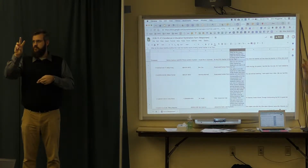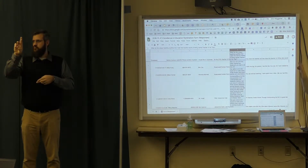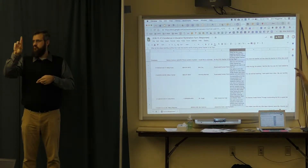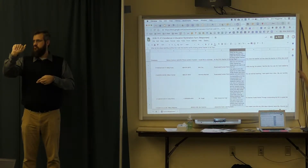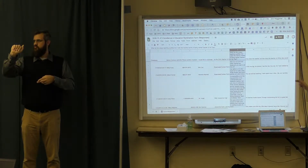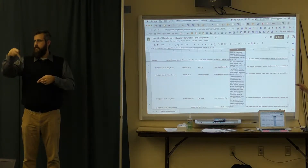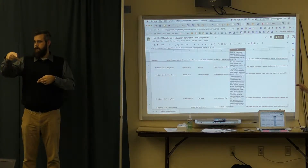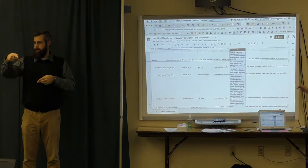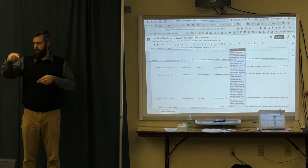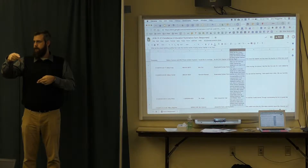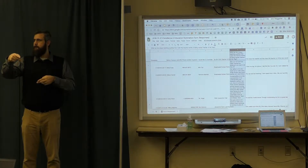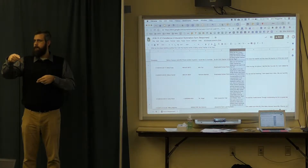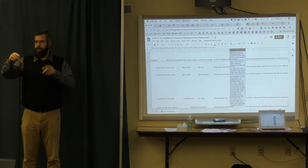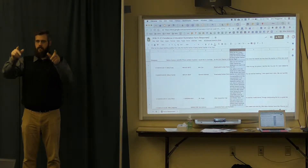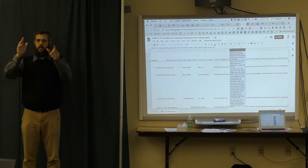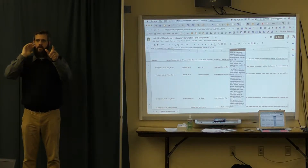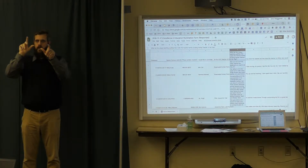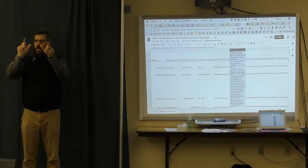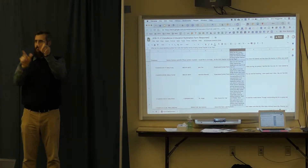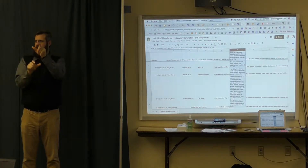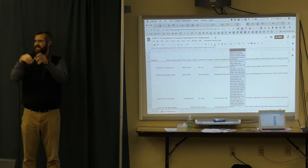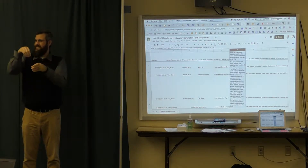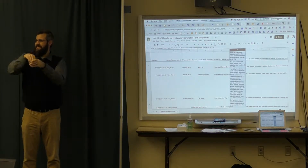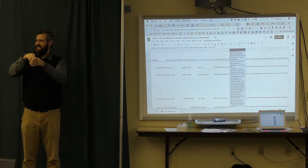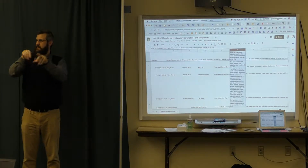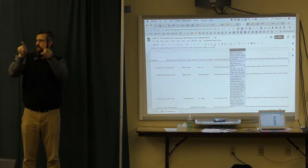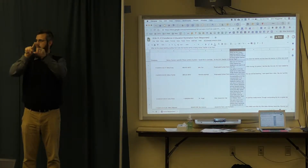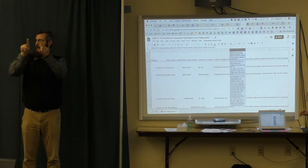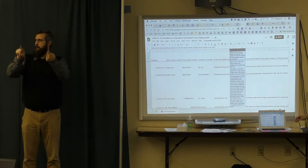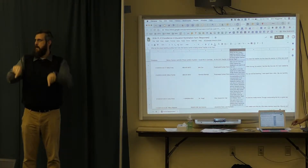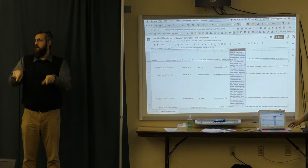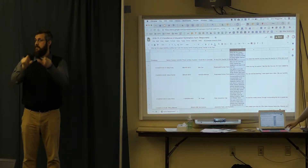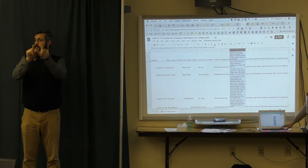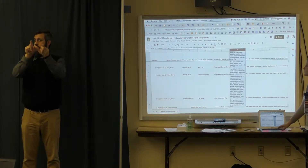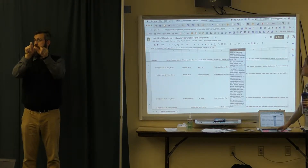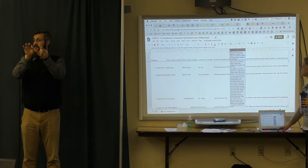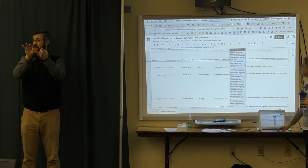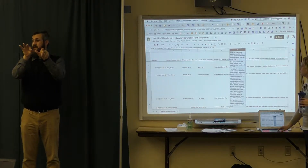and then it makes it fit in that box.